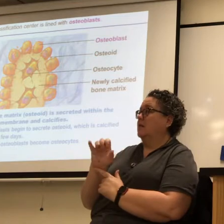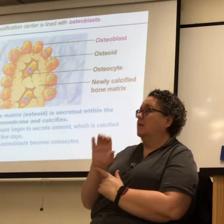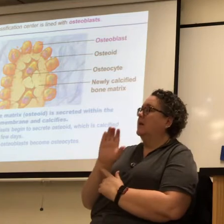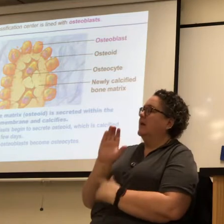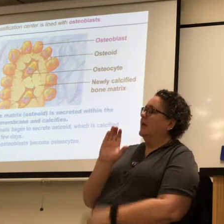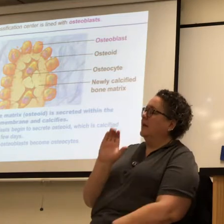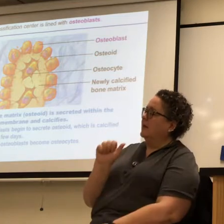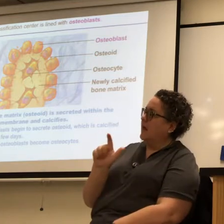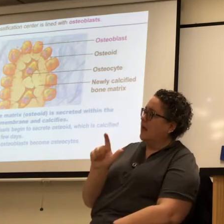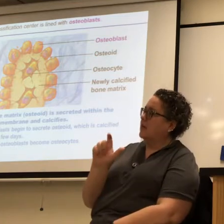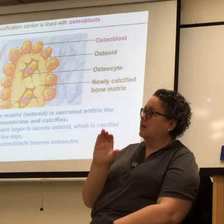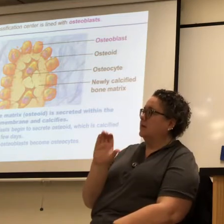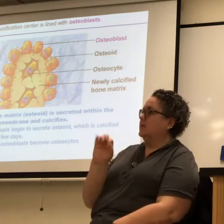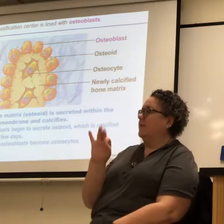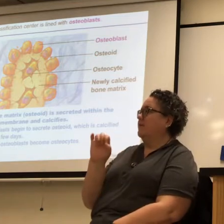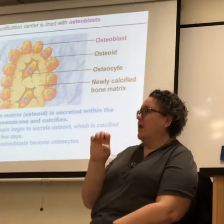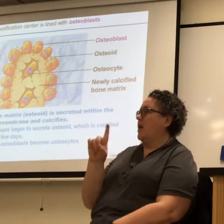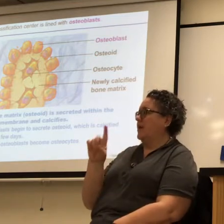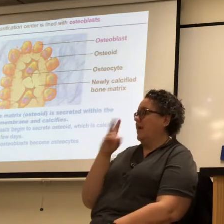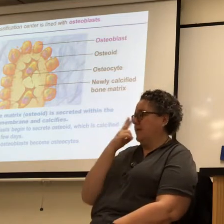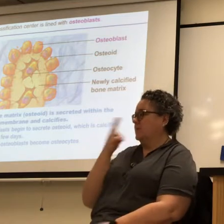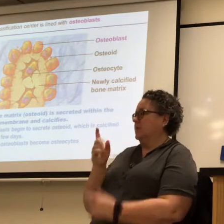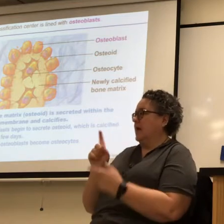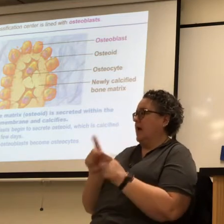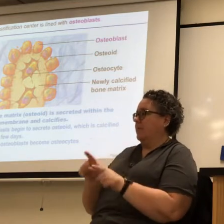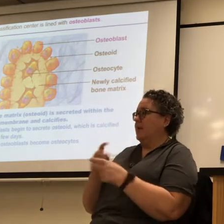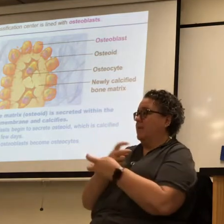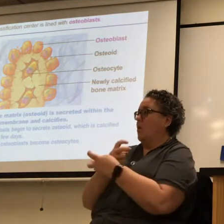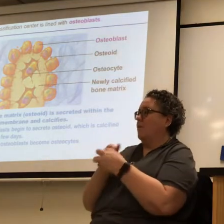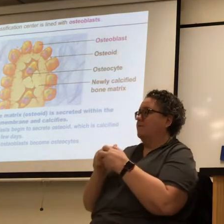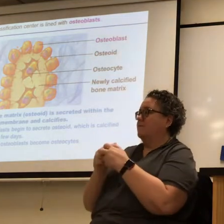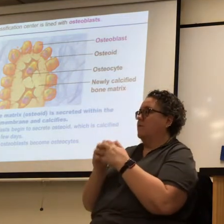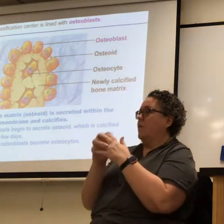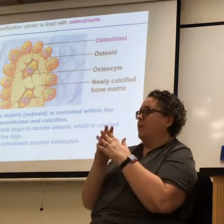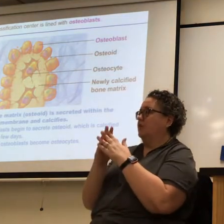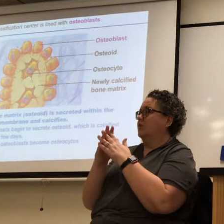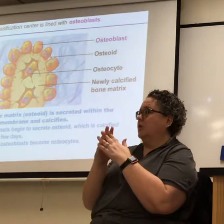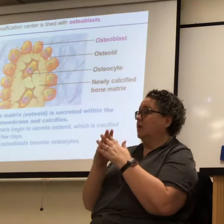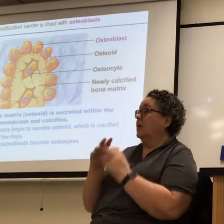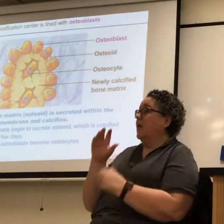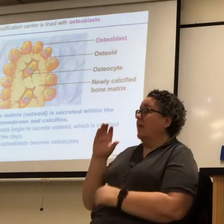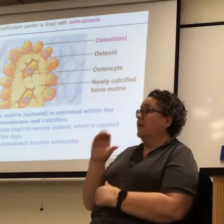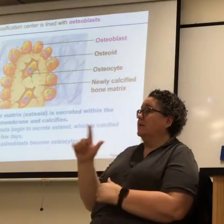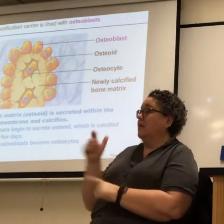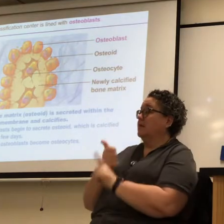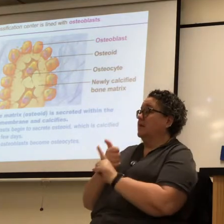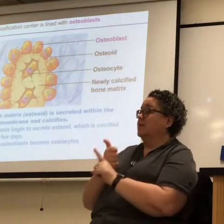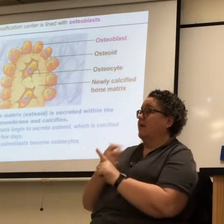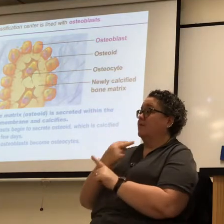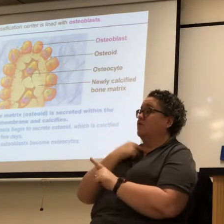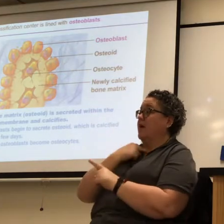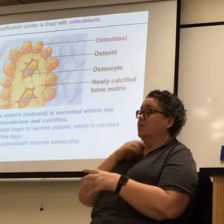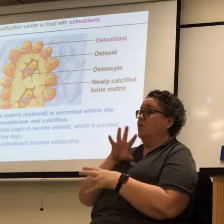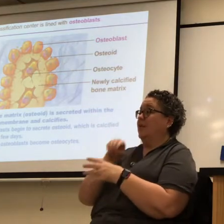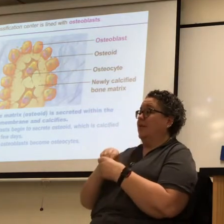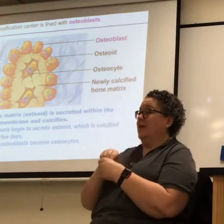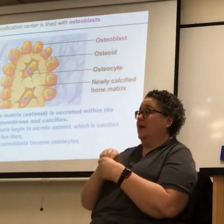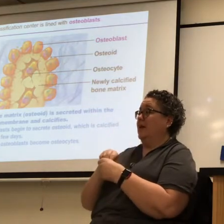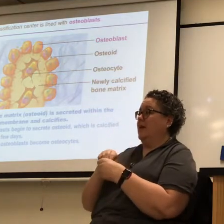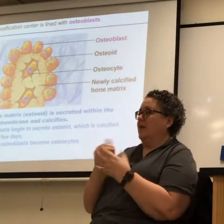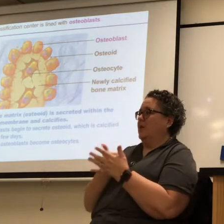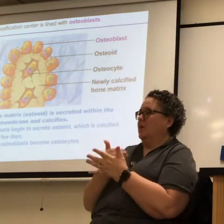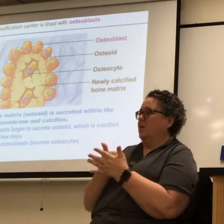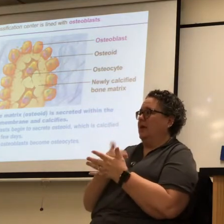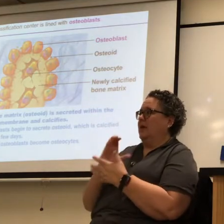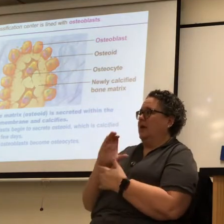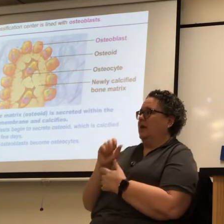And that's what you see there. You see some bone formation. And the cells trapped within the newly